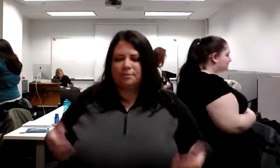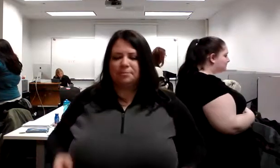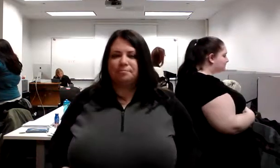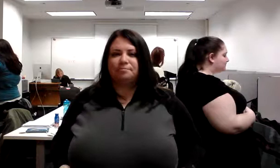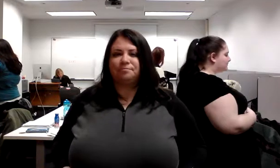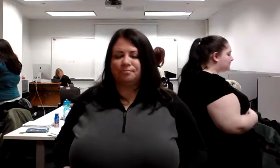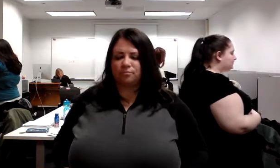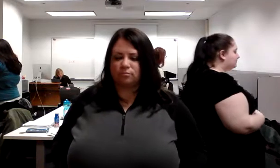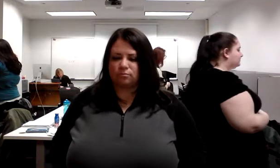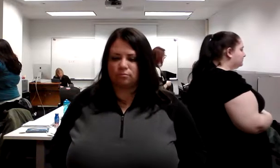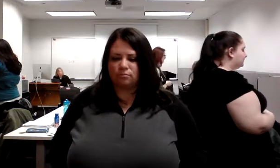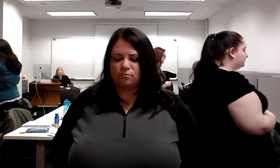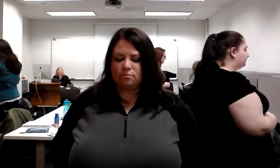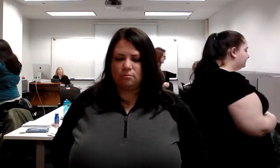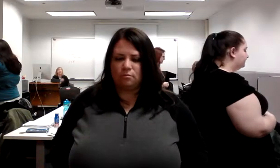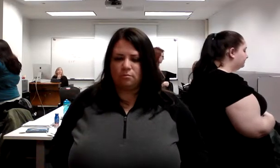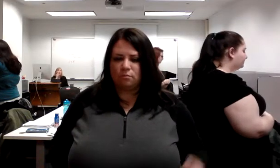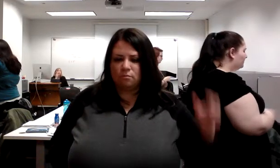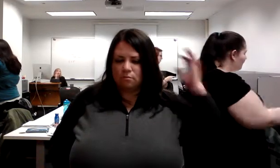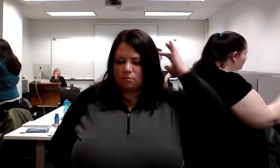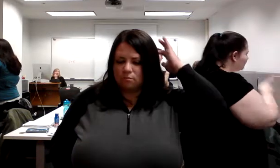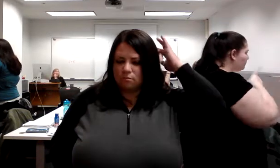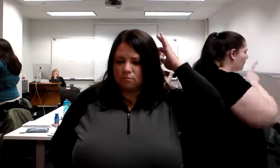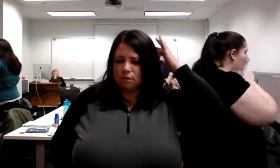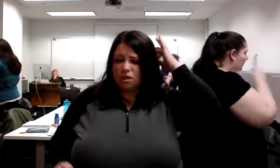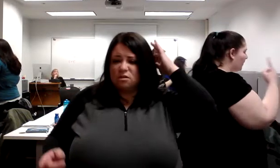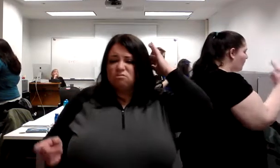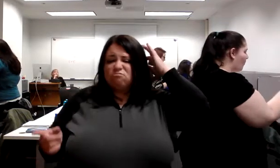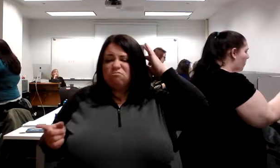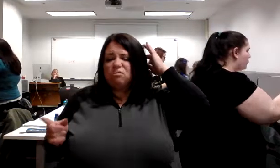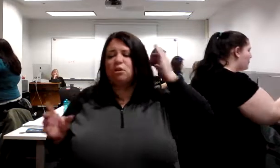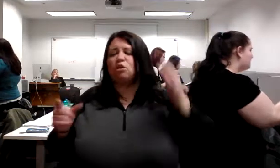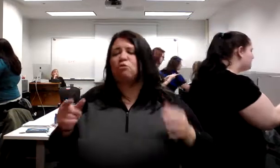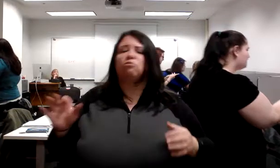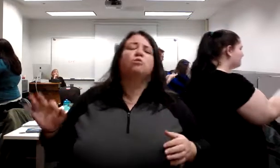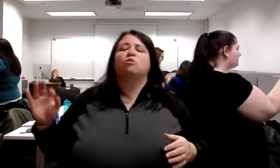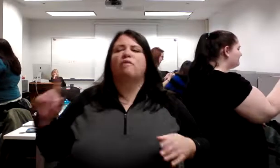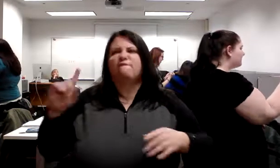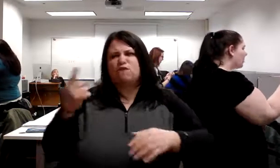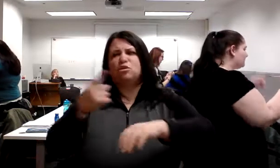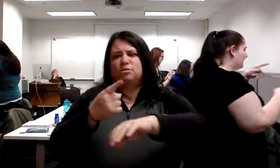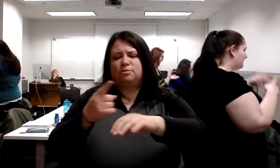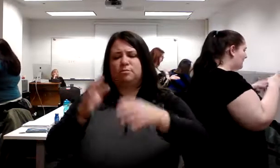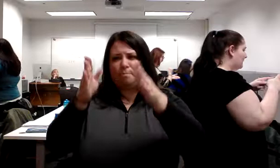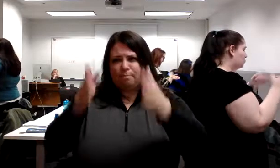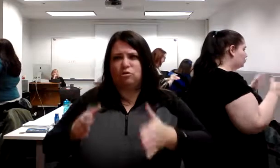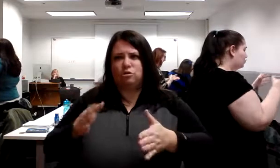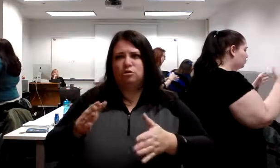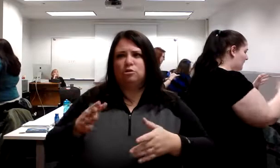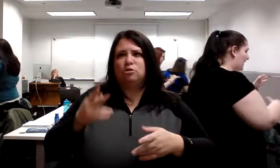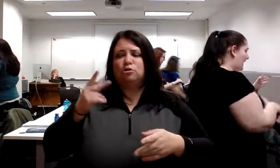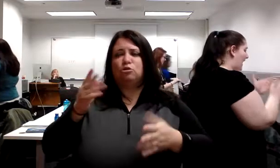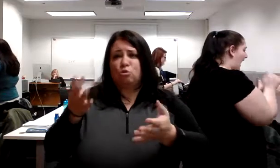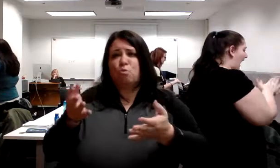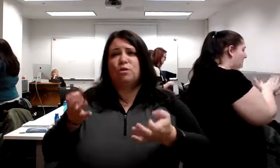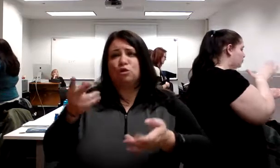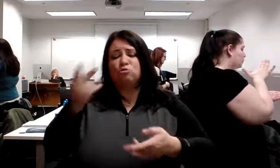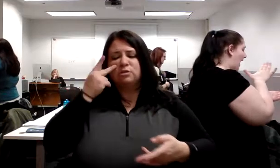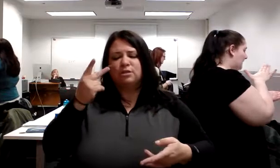And she was really one of the first people to do this. Of course, Pablo Picasso was painted in an abstract way,